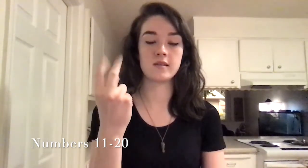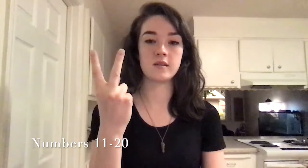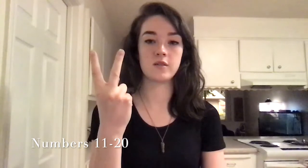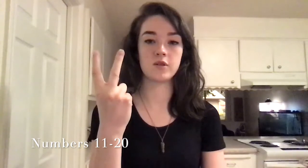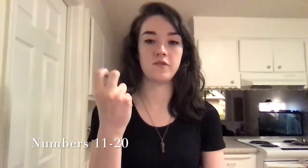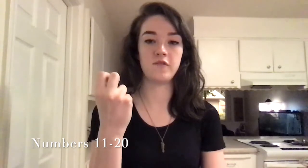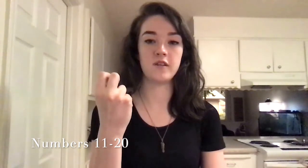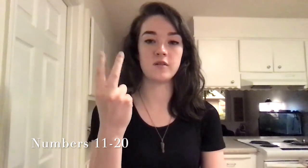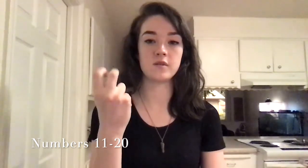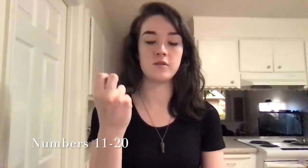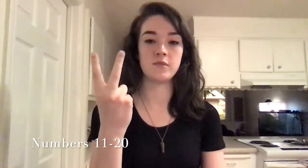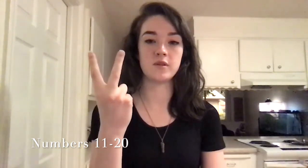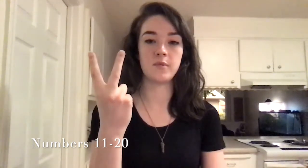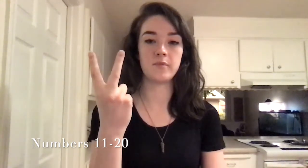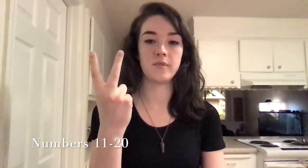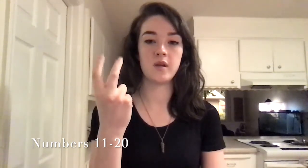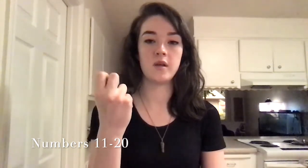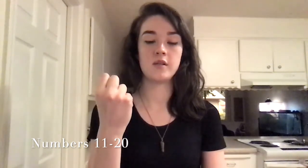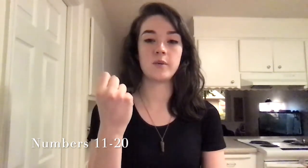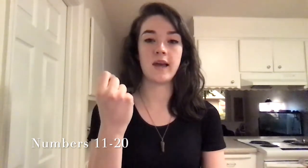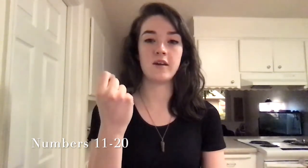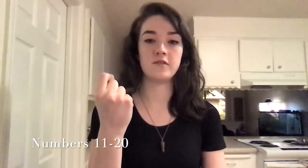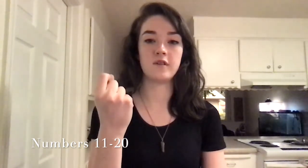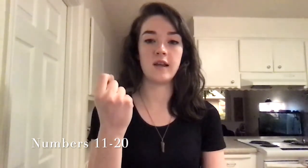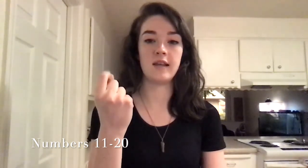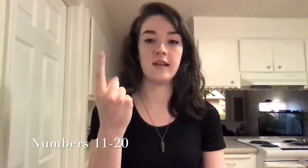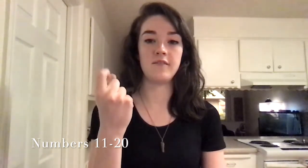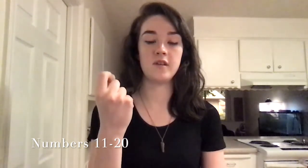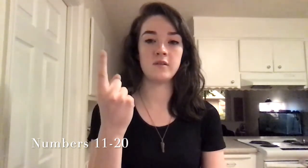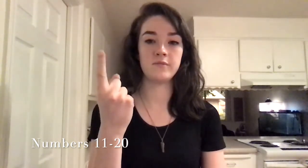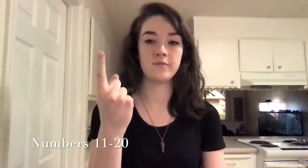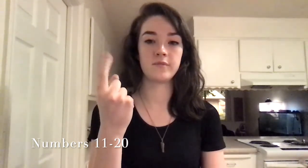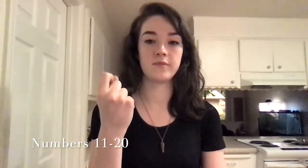we're just going to flick those numbers up. So we have 11,